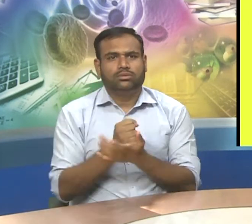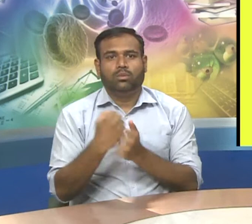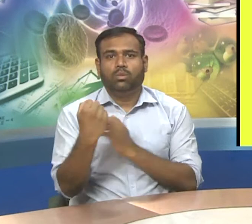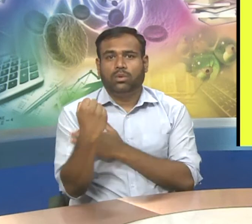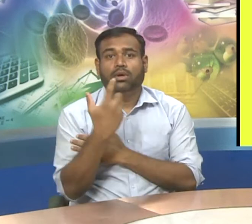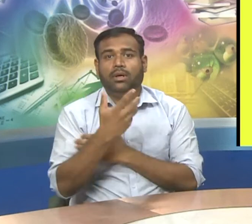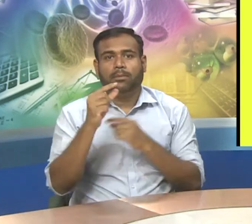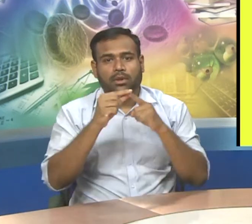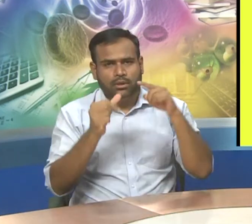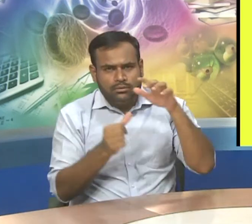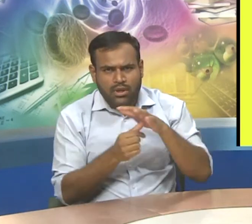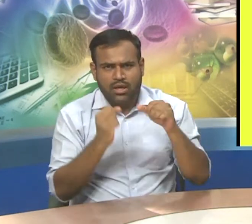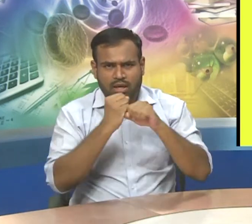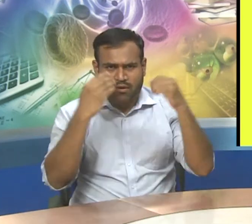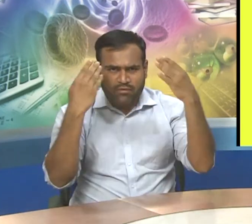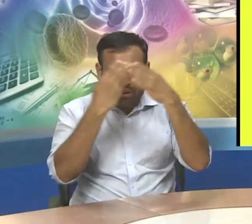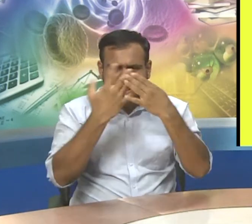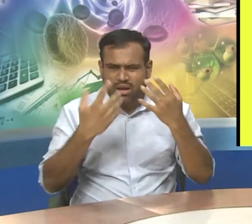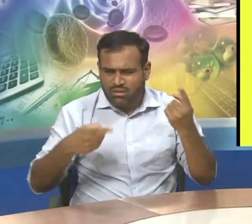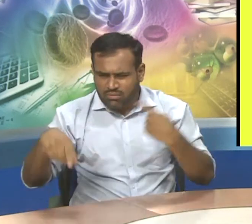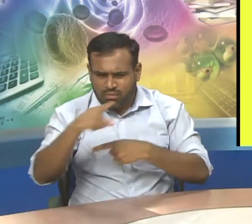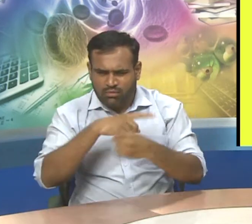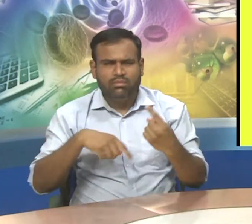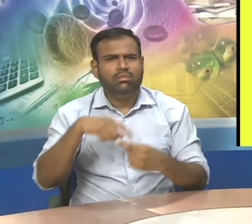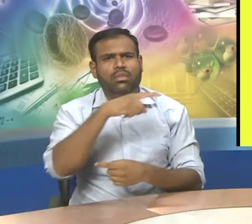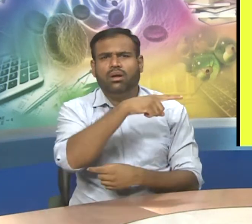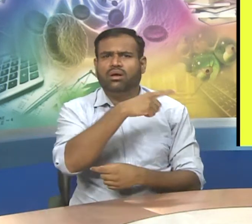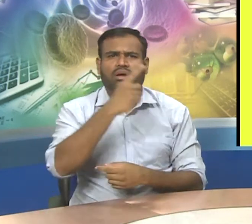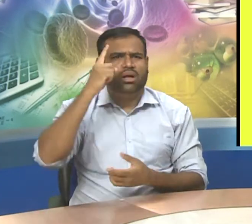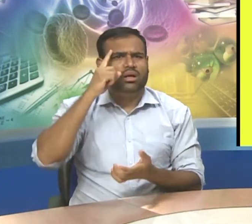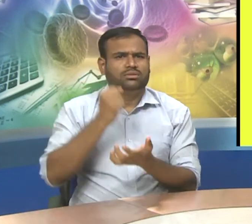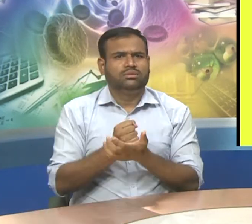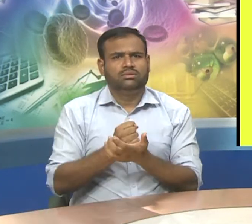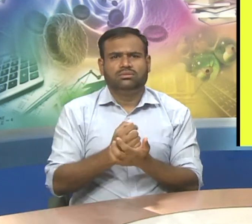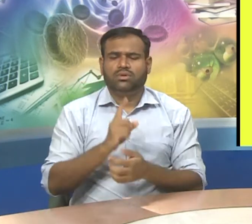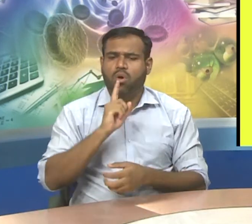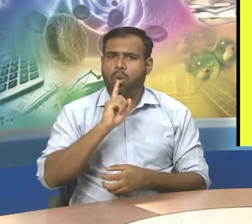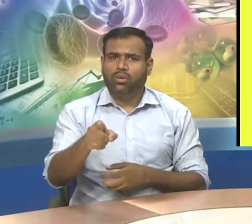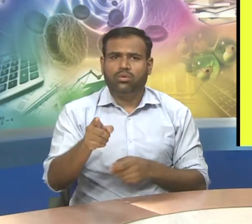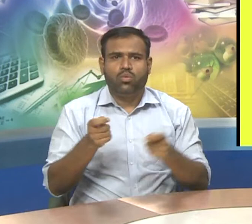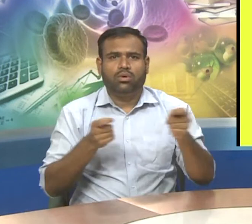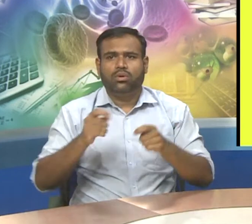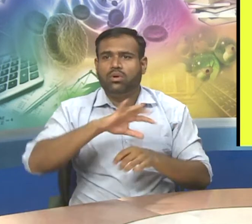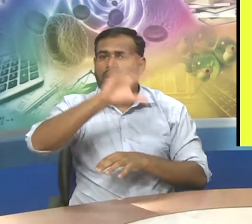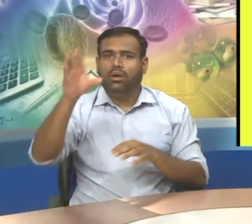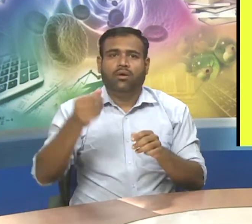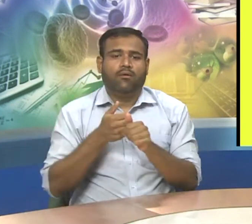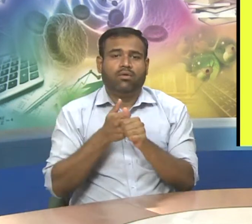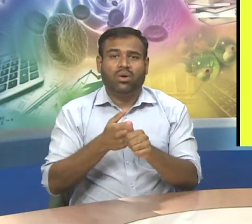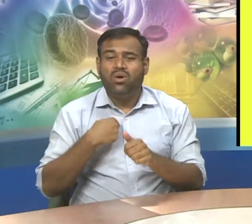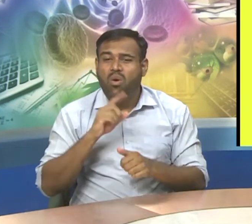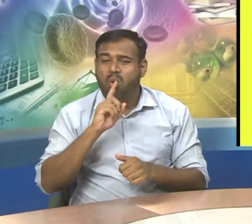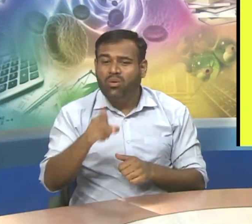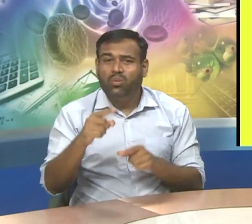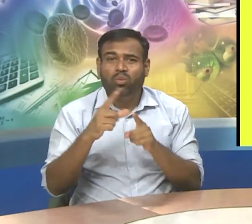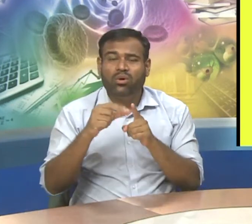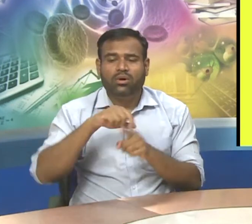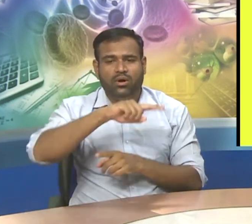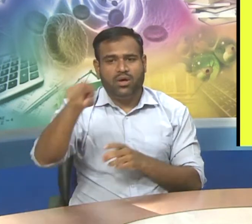Discretion. Discretion means the individual choice or the judgment.